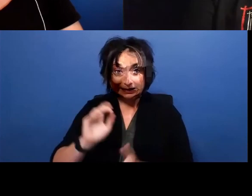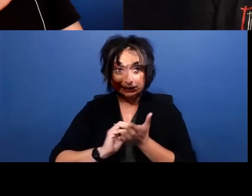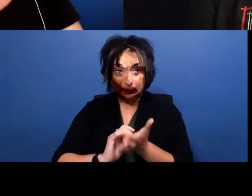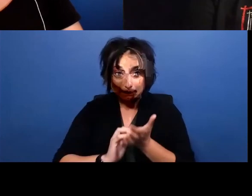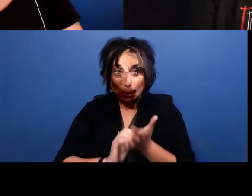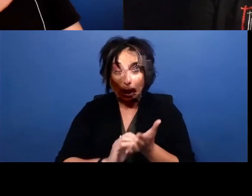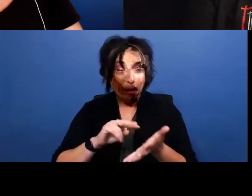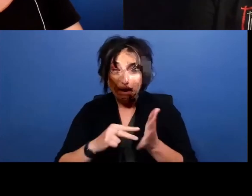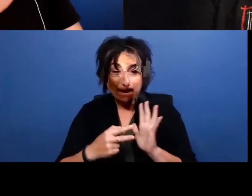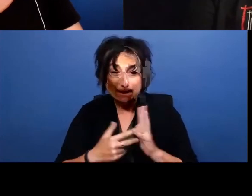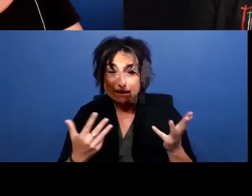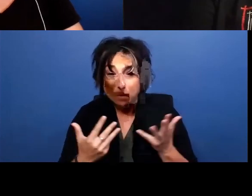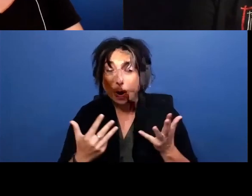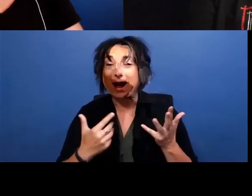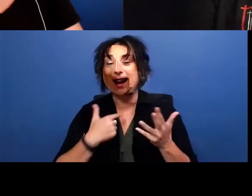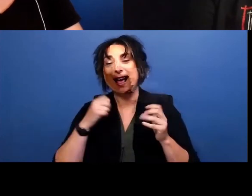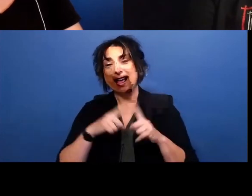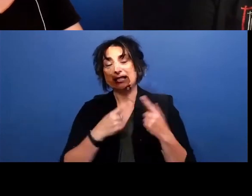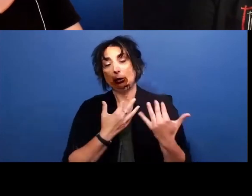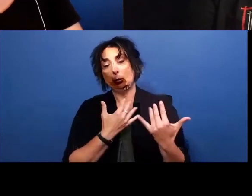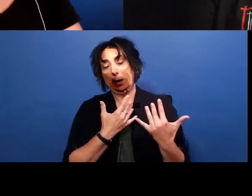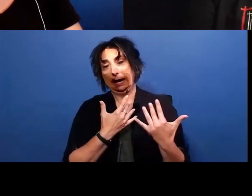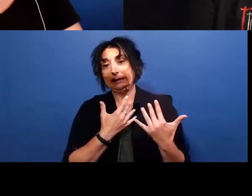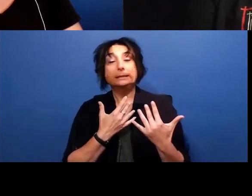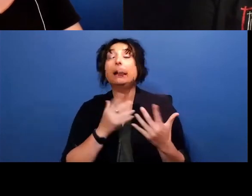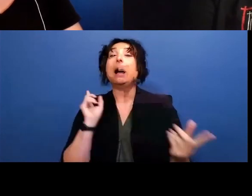to wait to finish learning Braille as an adult.